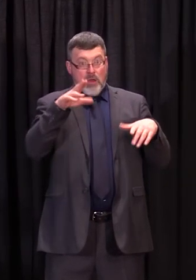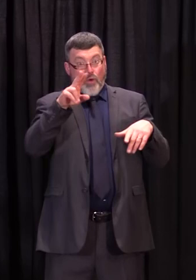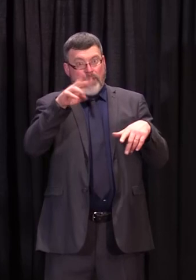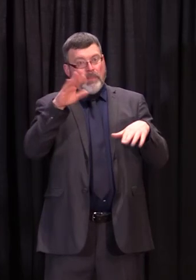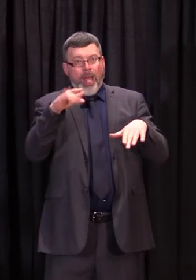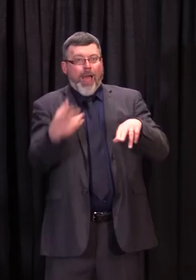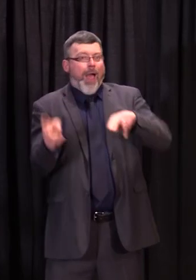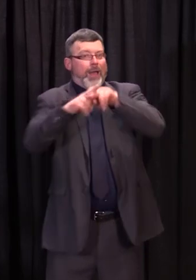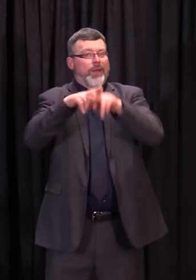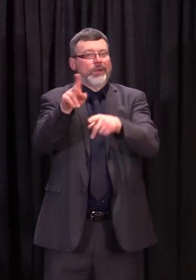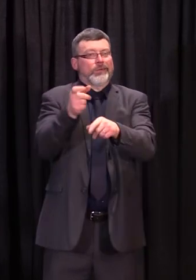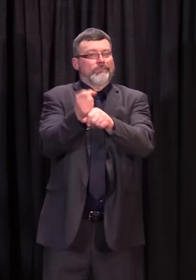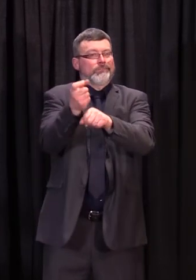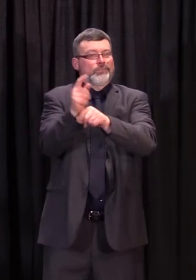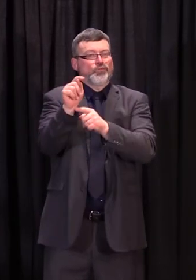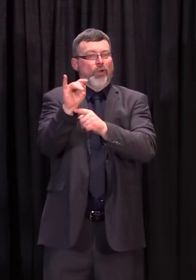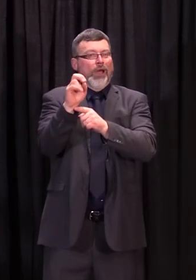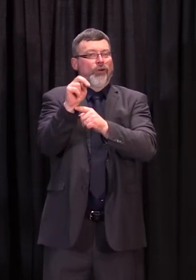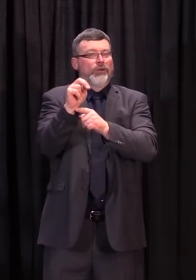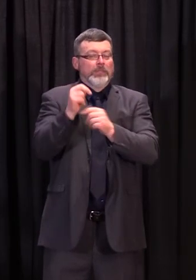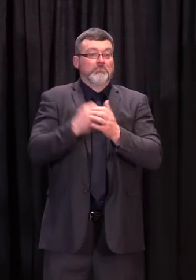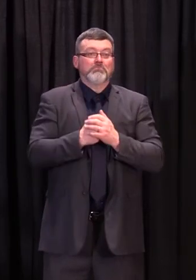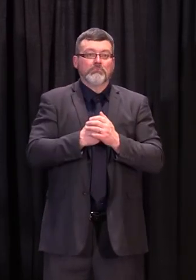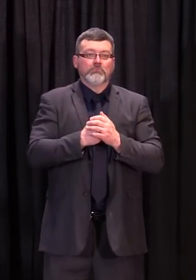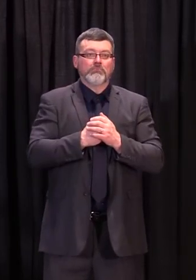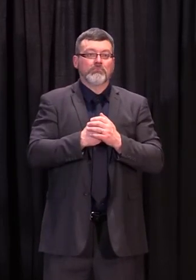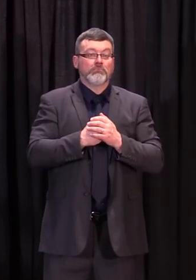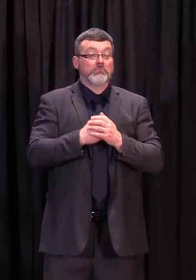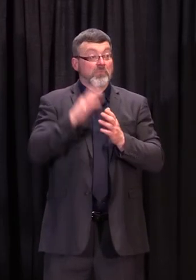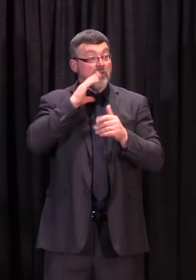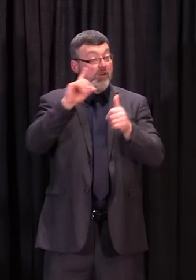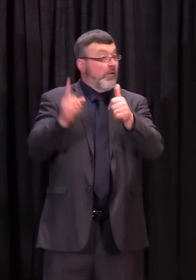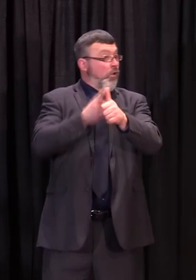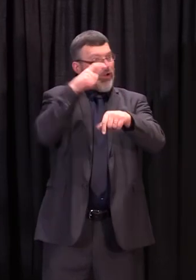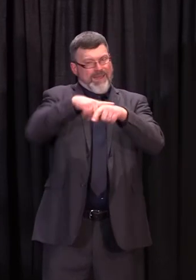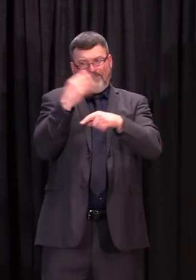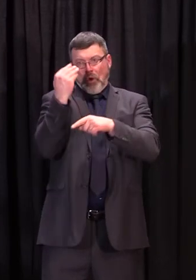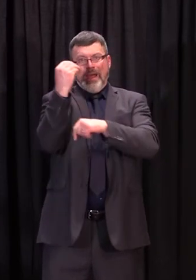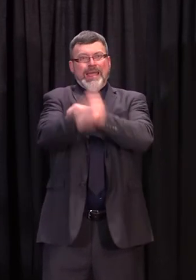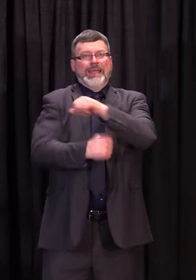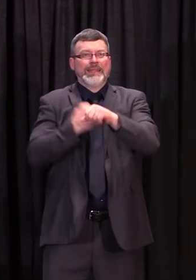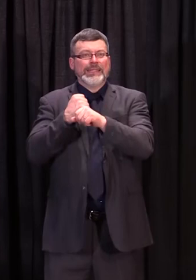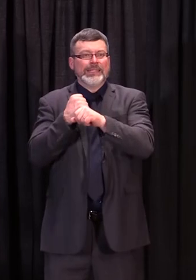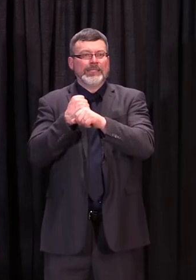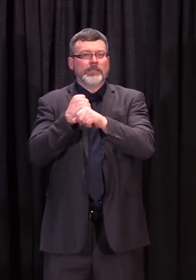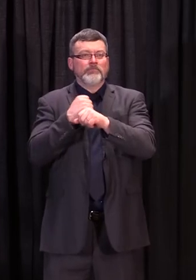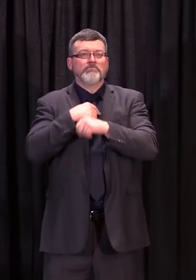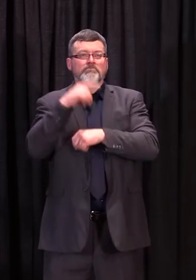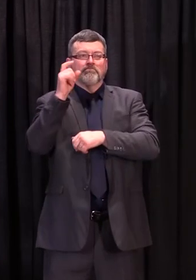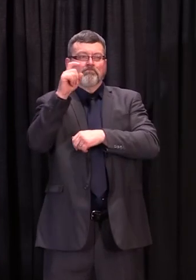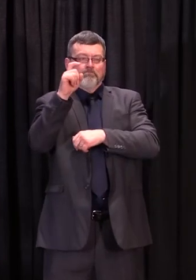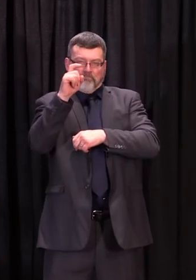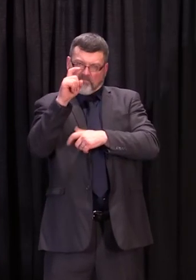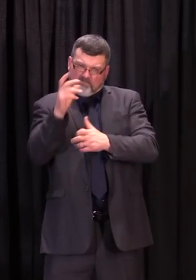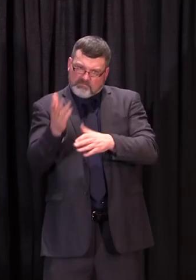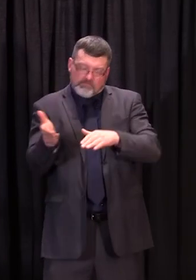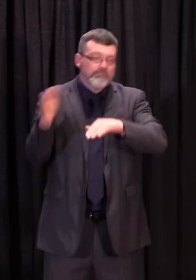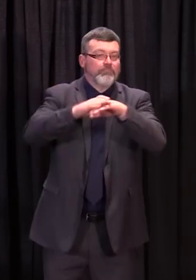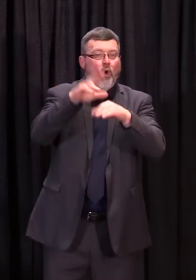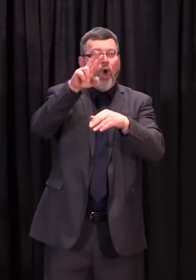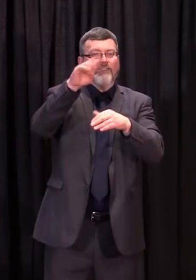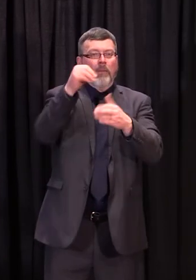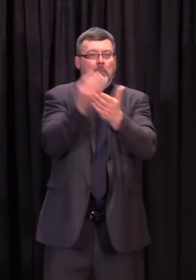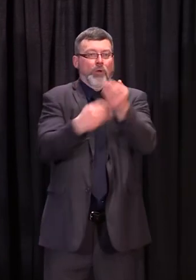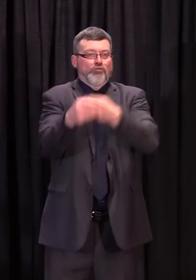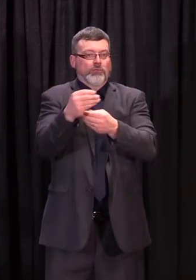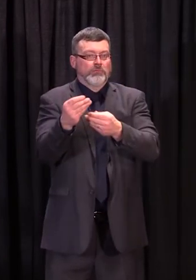So, for the first time in 14 years, I'm asking to increase UVM's base budget by $10